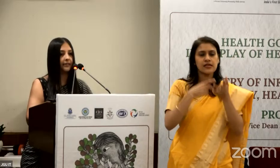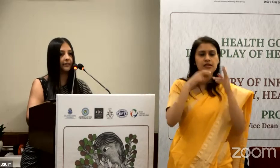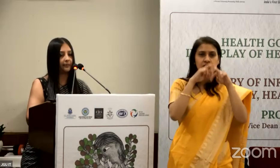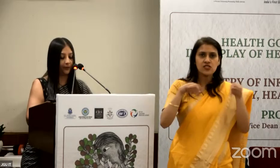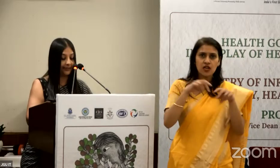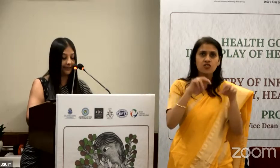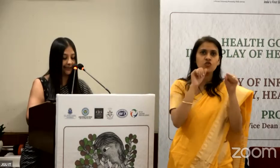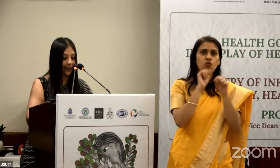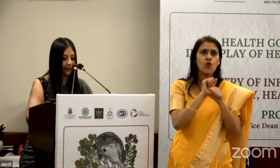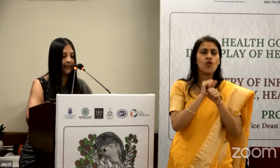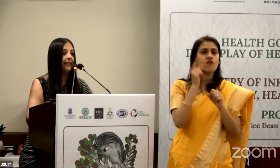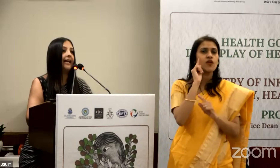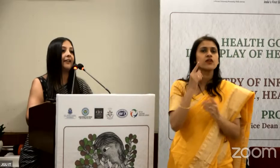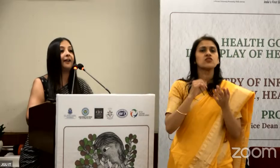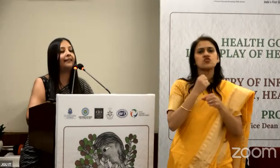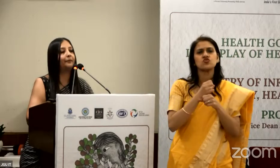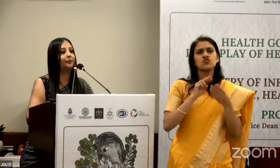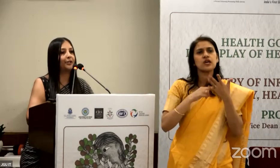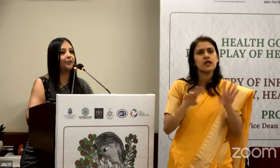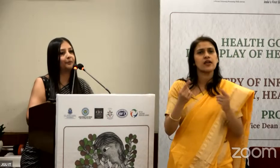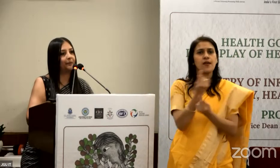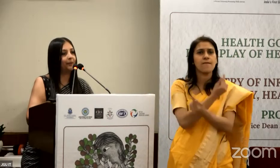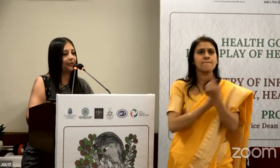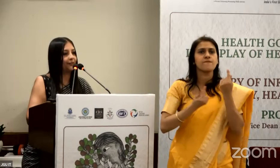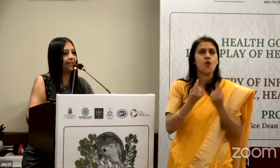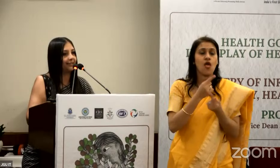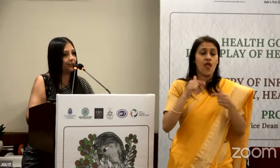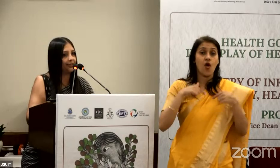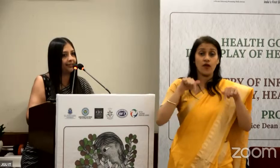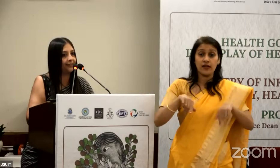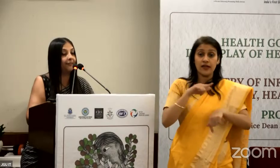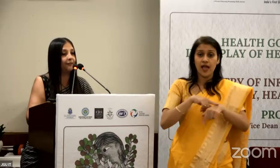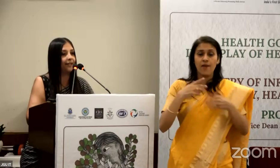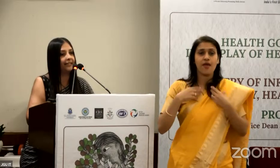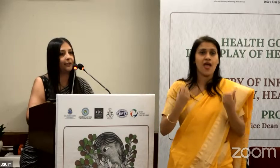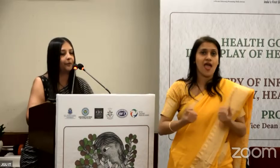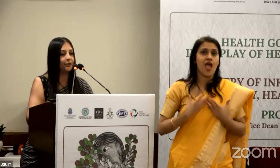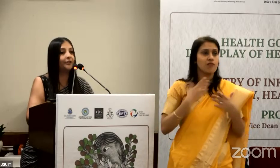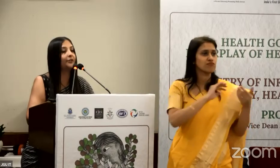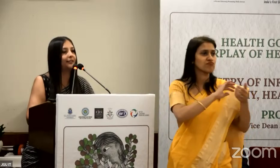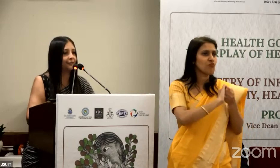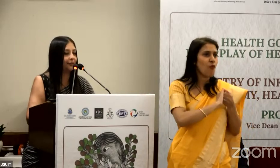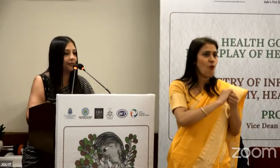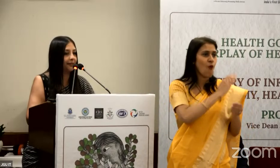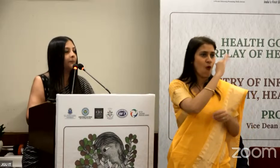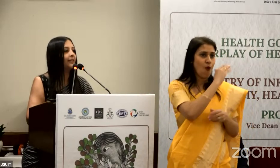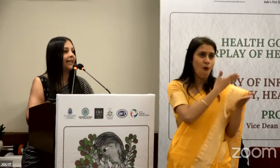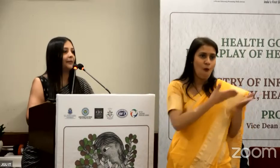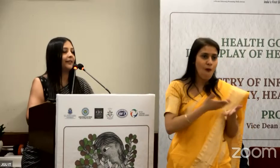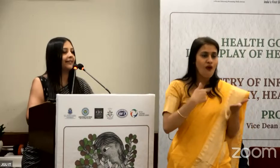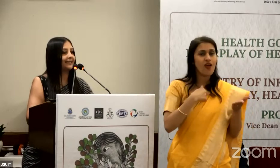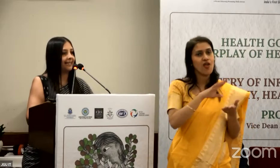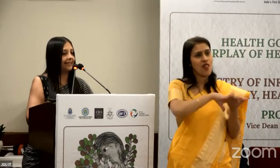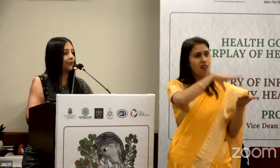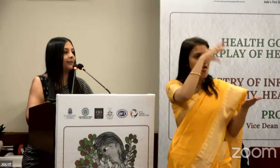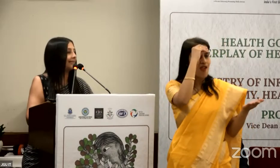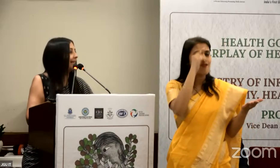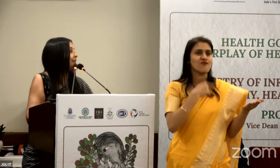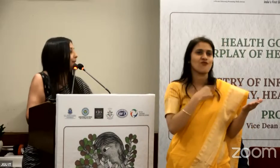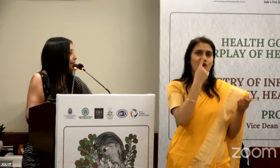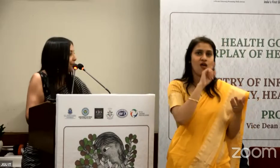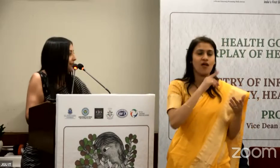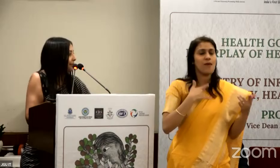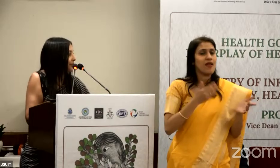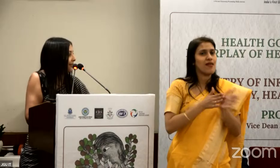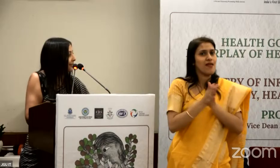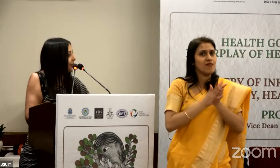and Political Economy. And I've had the pleasure to be a part of that initiative, and I've had the opportunity to learn from her. And we are extremely excited